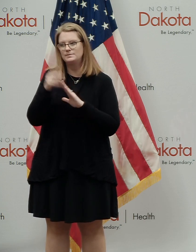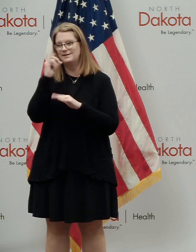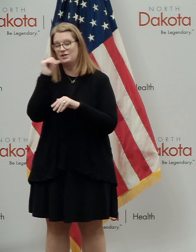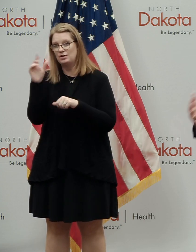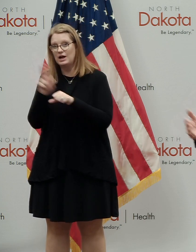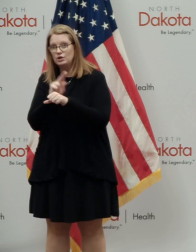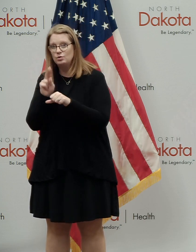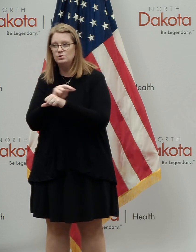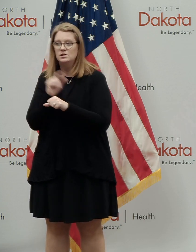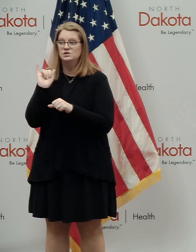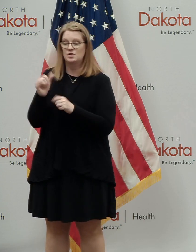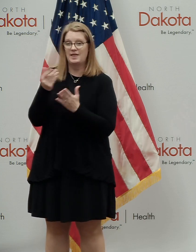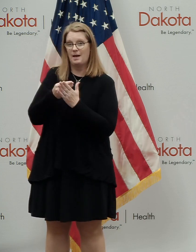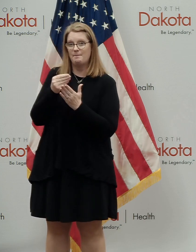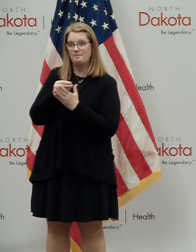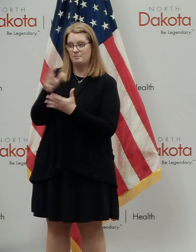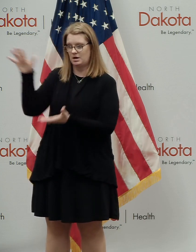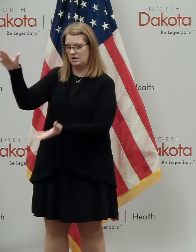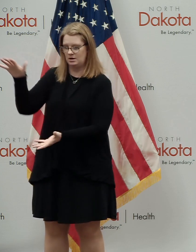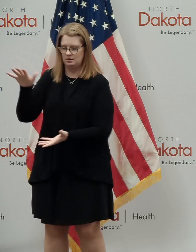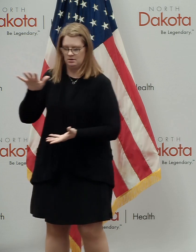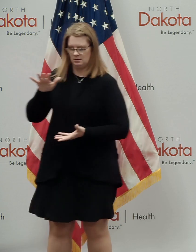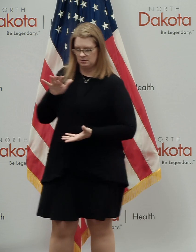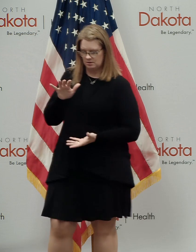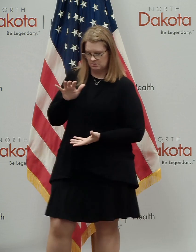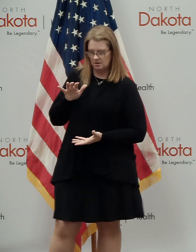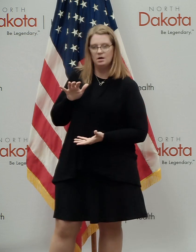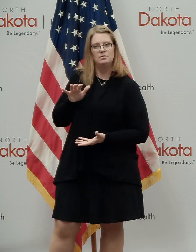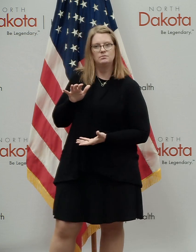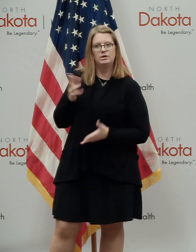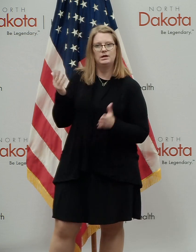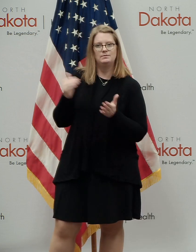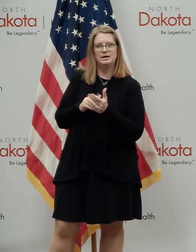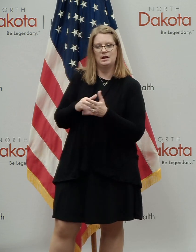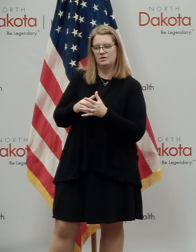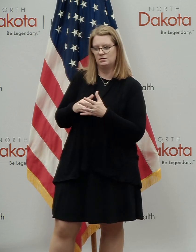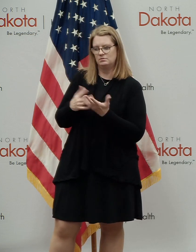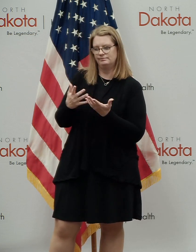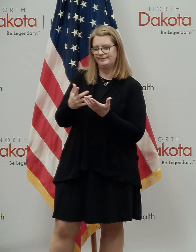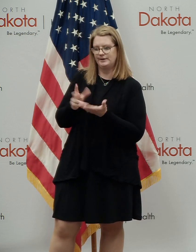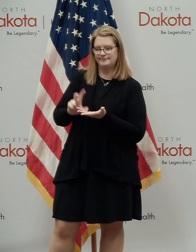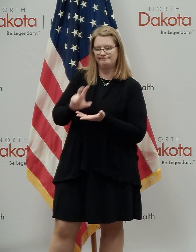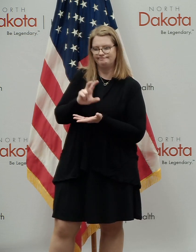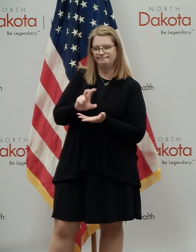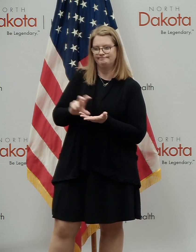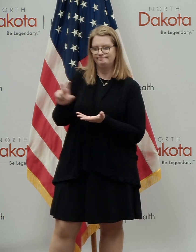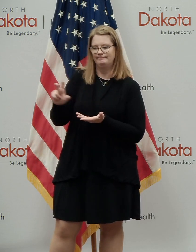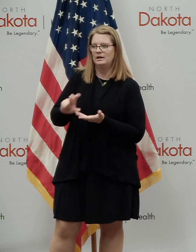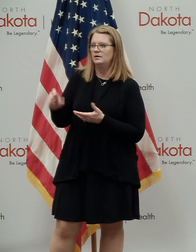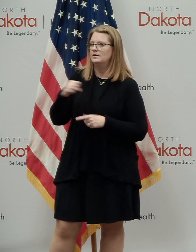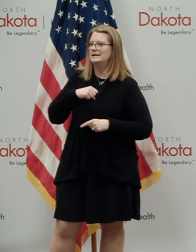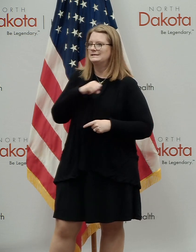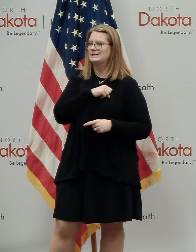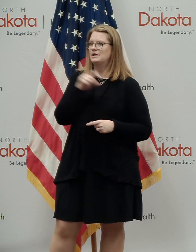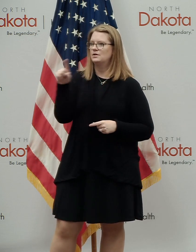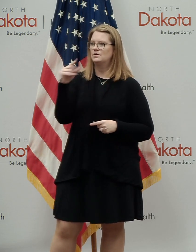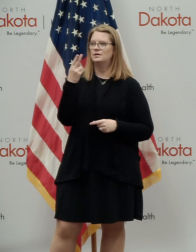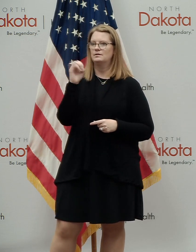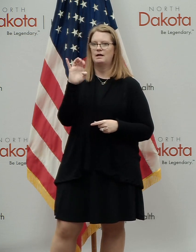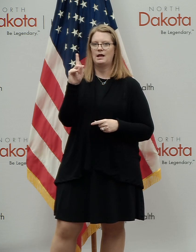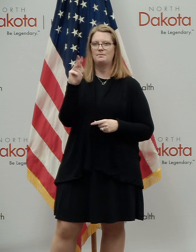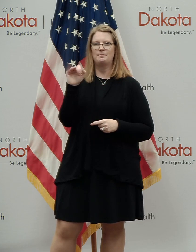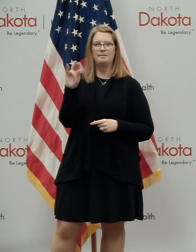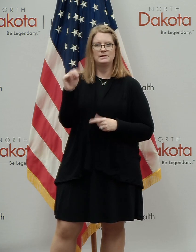spent. And so we anticipate that there could be another round of spending. I know what Senator Heckaman